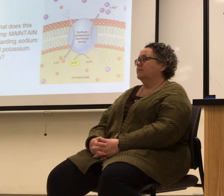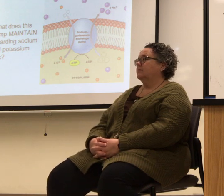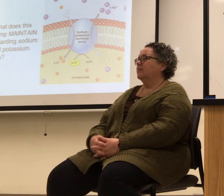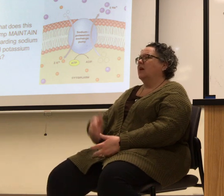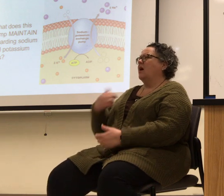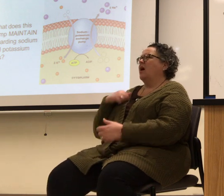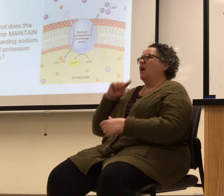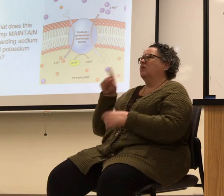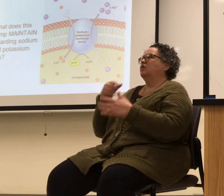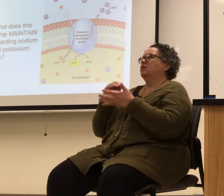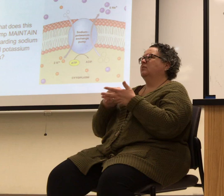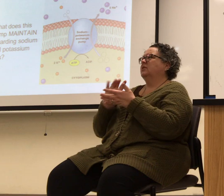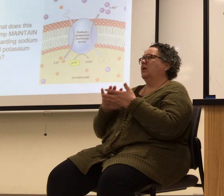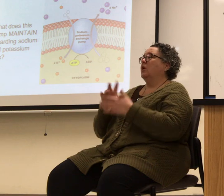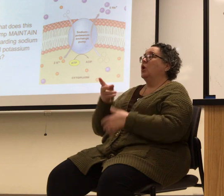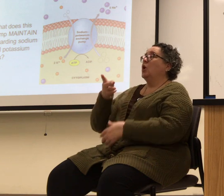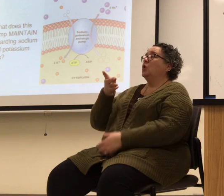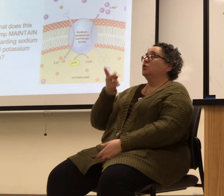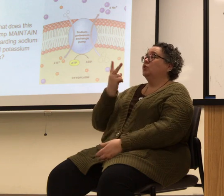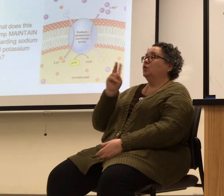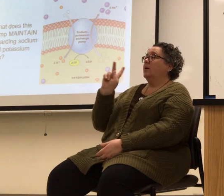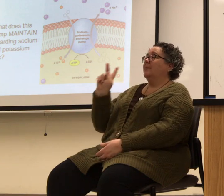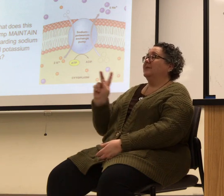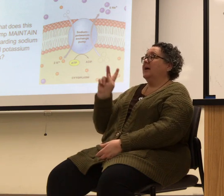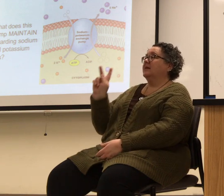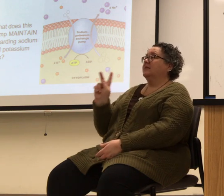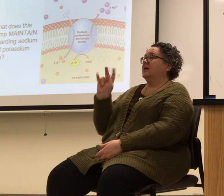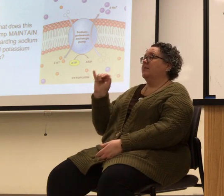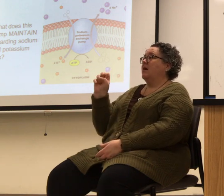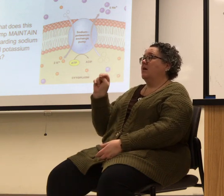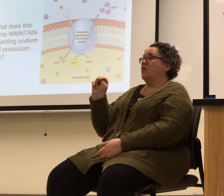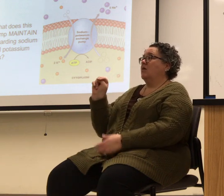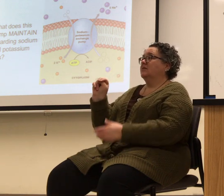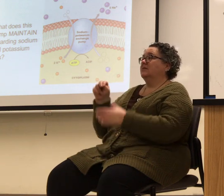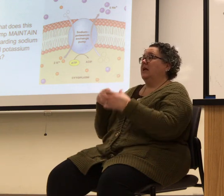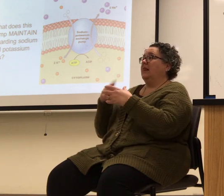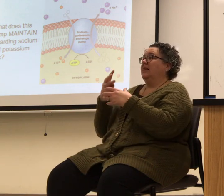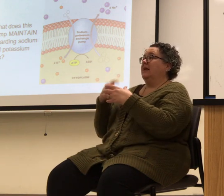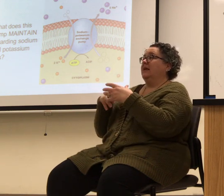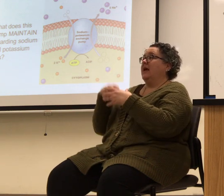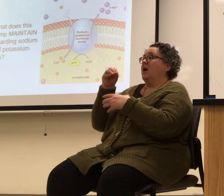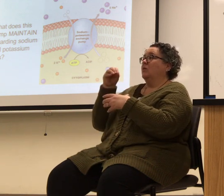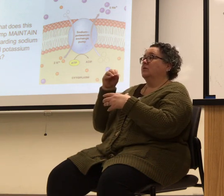I'll just write, two potassium ions leak out, pump recaptures.